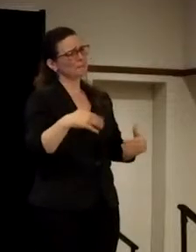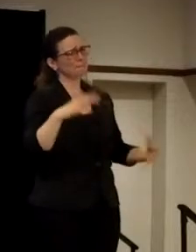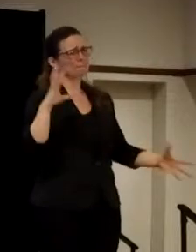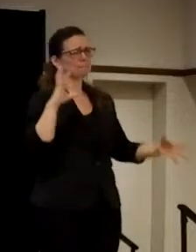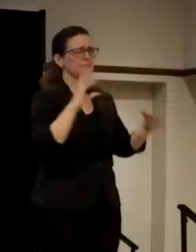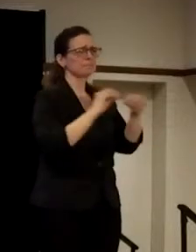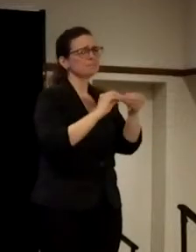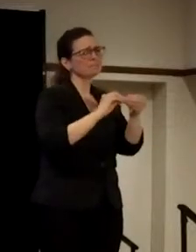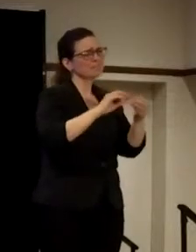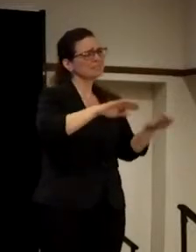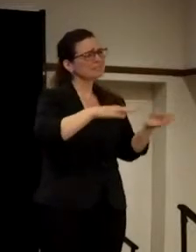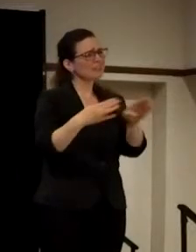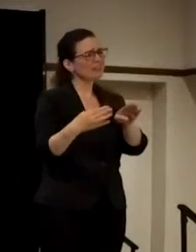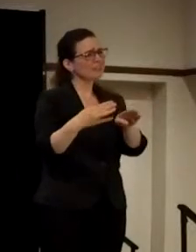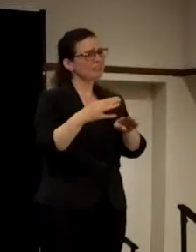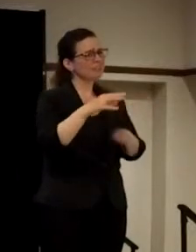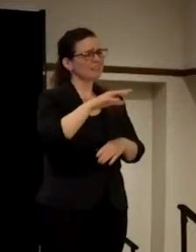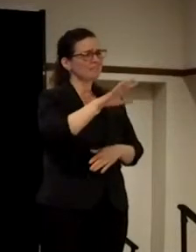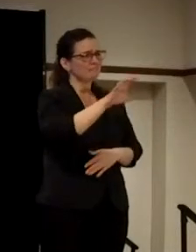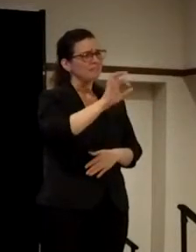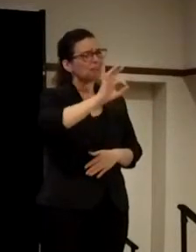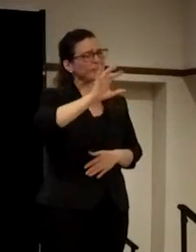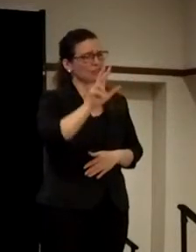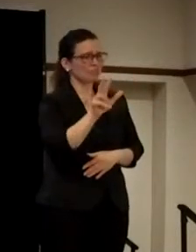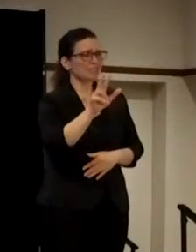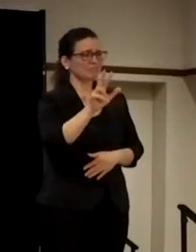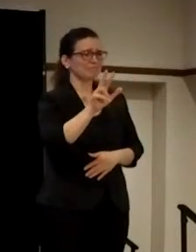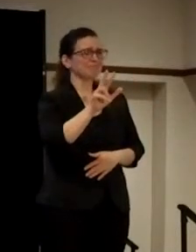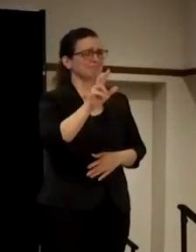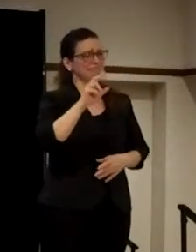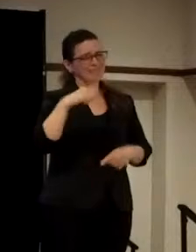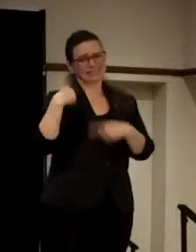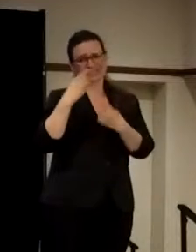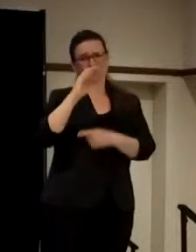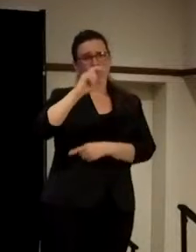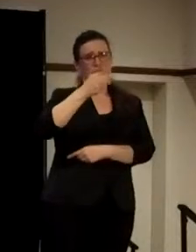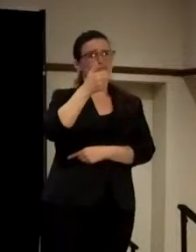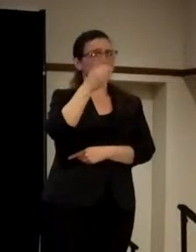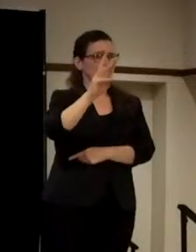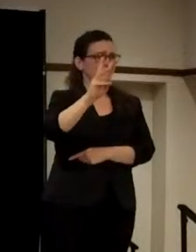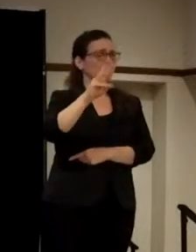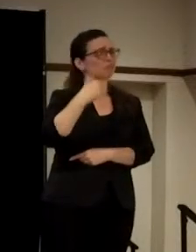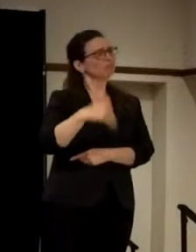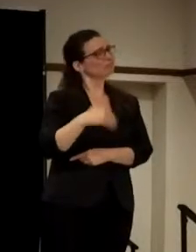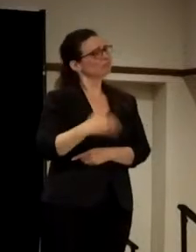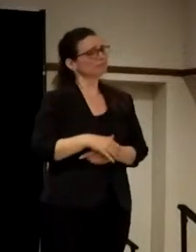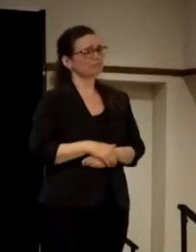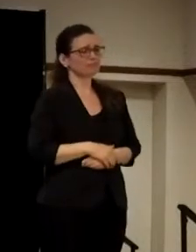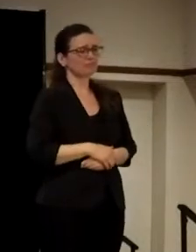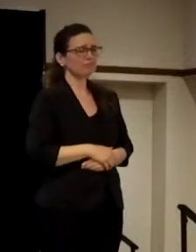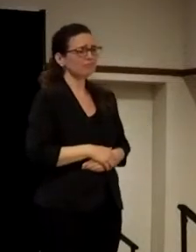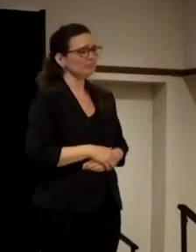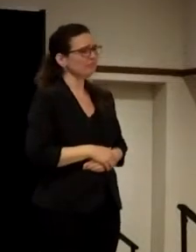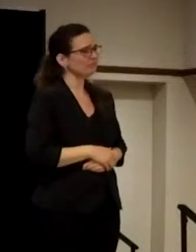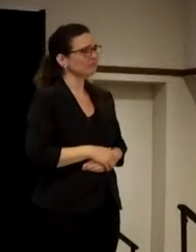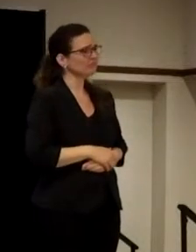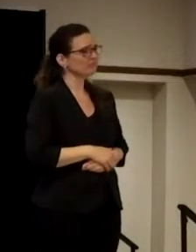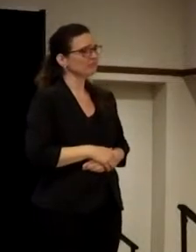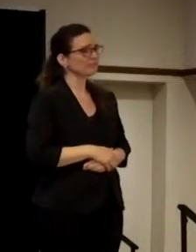693 of our residents to COVID-19 in the pandemic. Positive